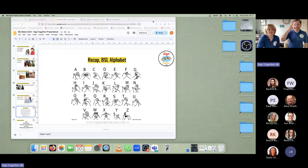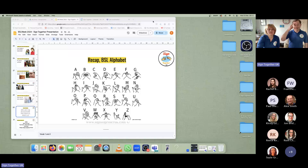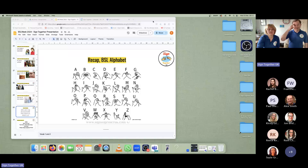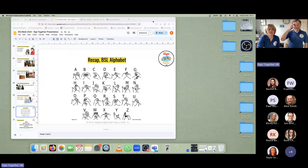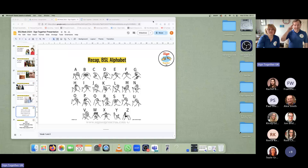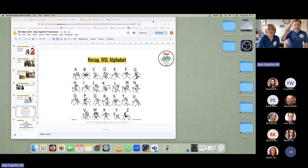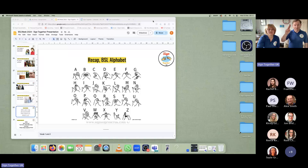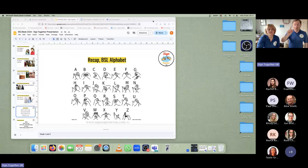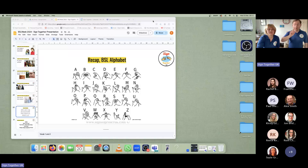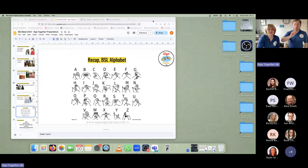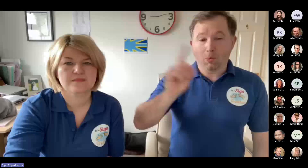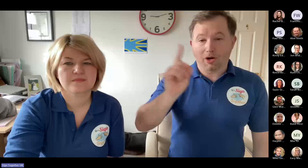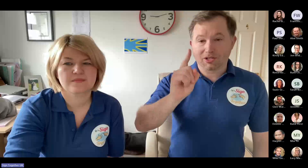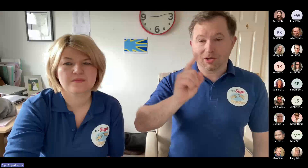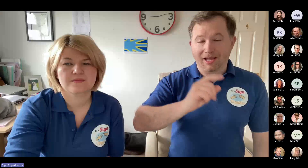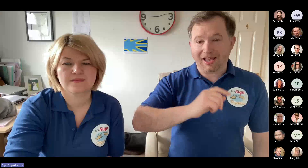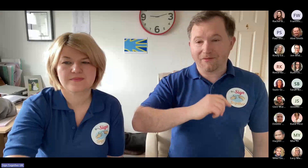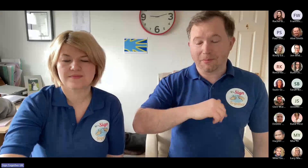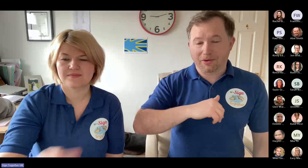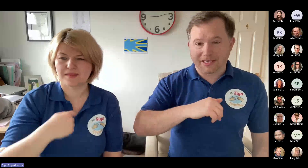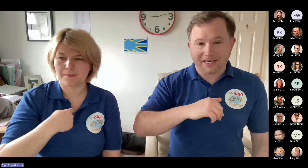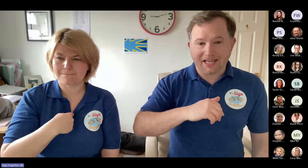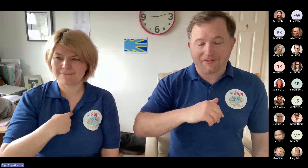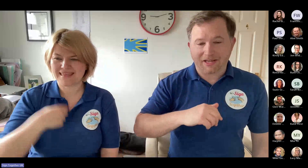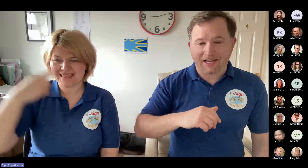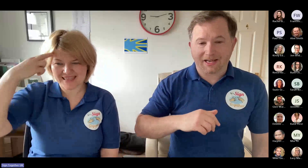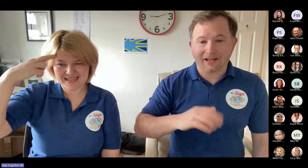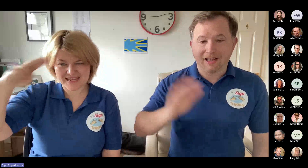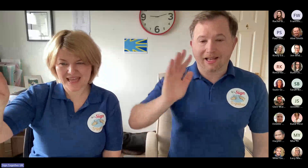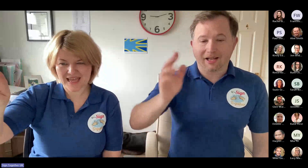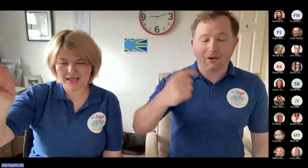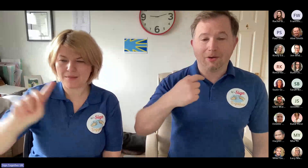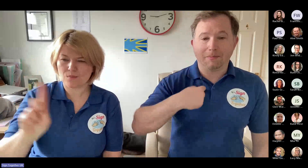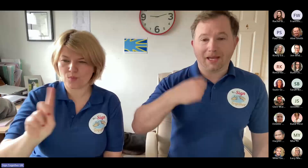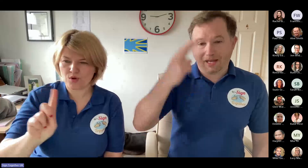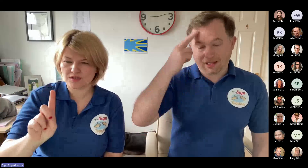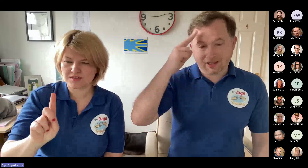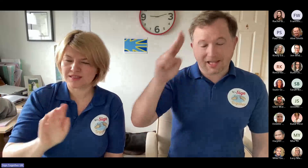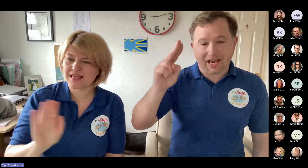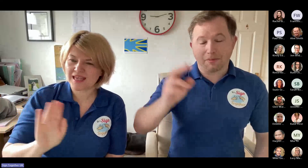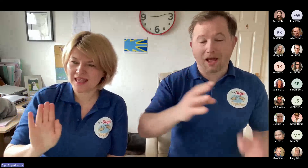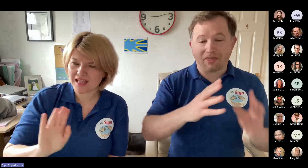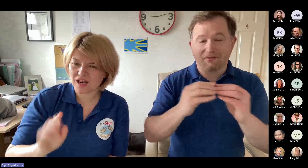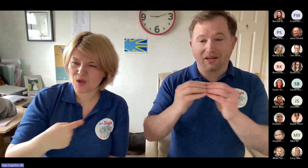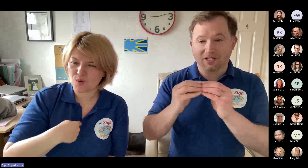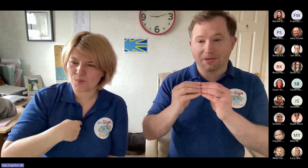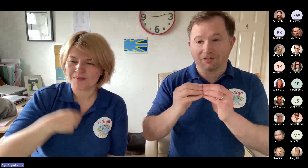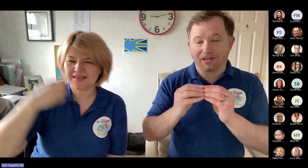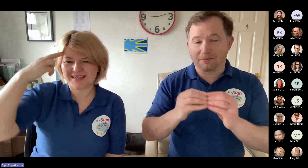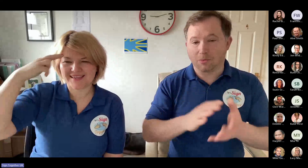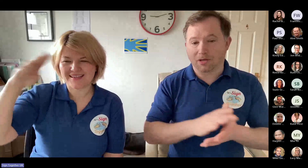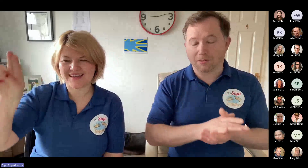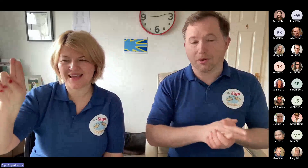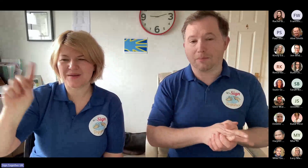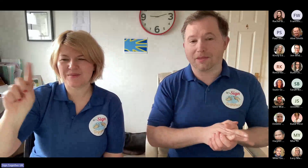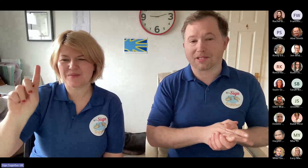me, name, what? So everybody, if you can, hello, me, name, and then finger spell your name. So we're going to put up the